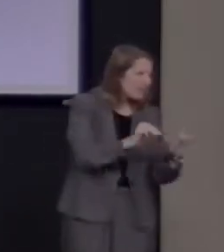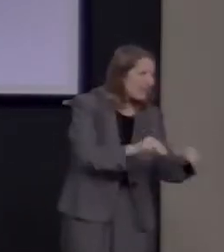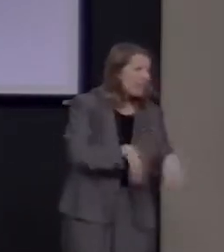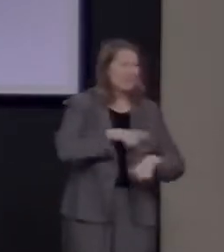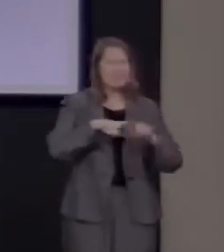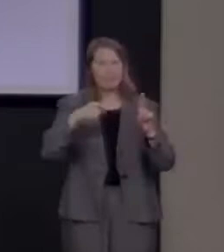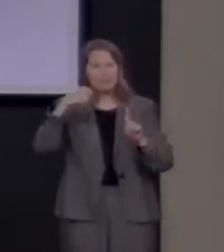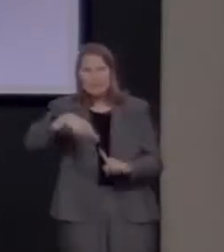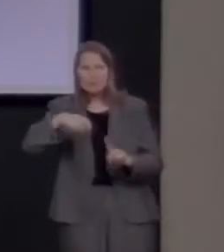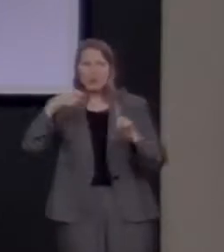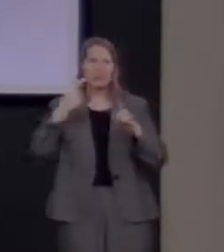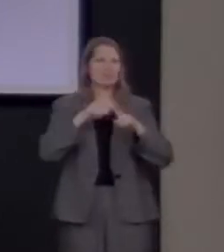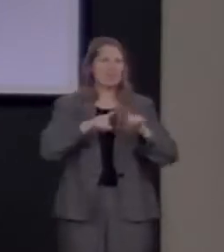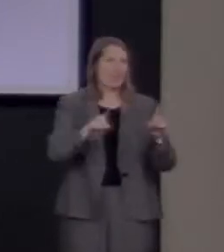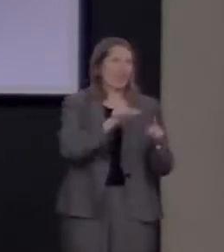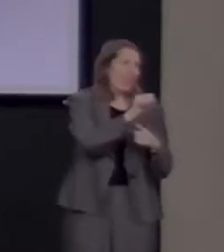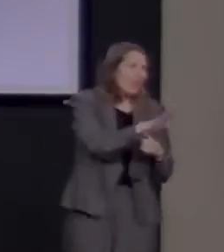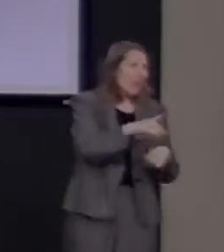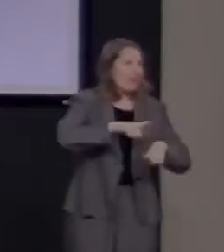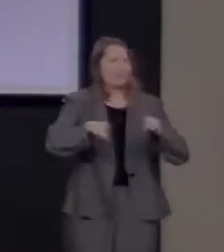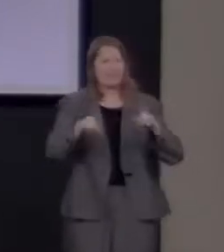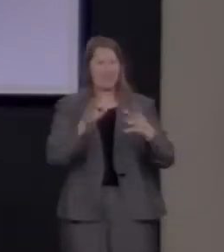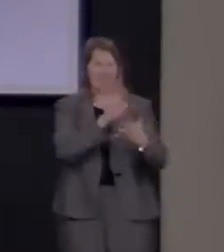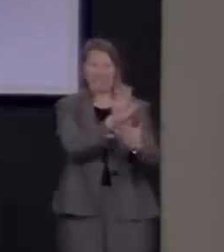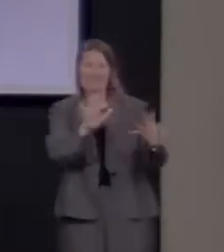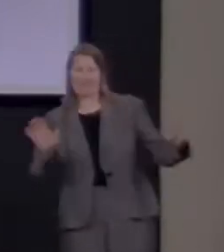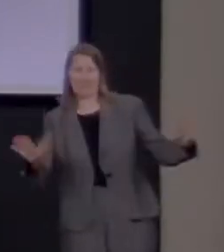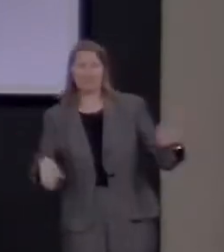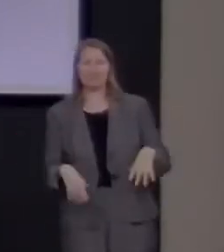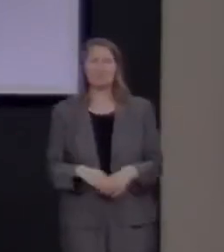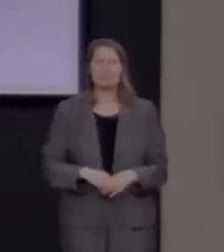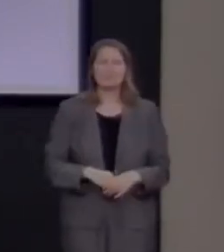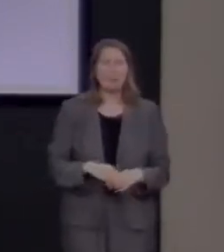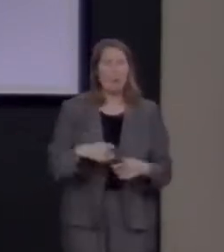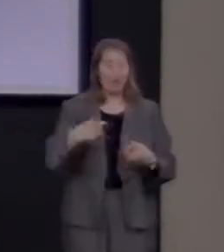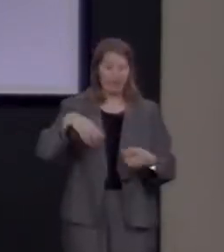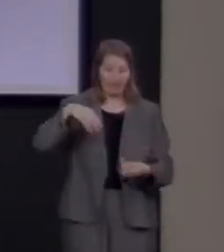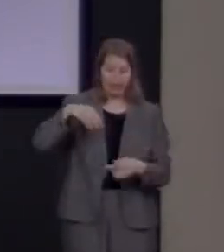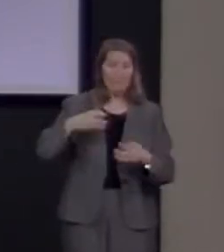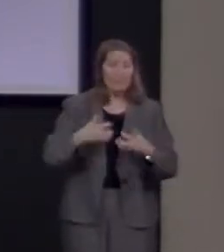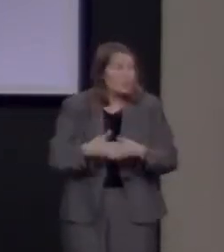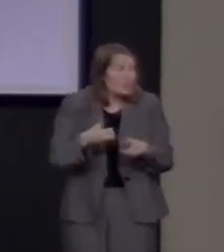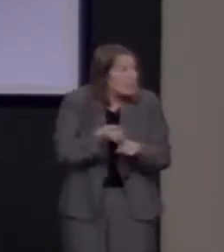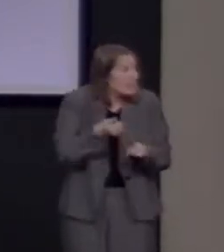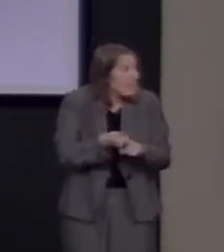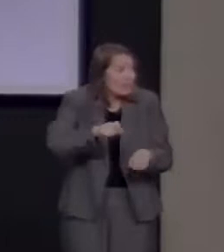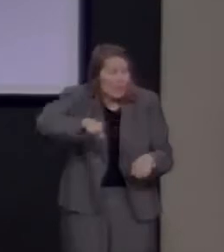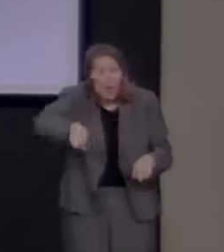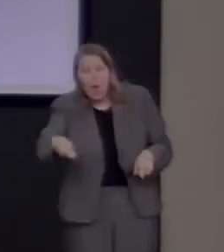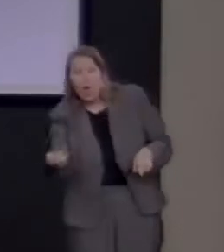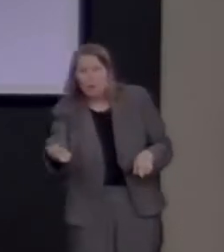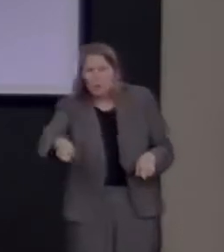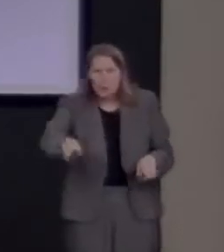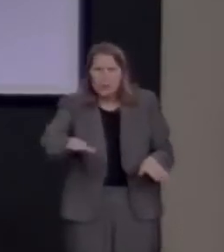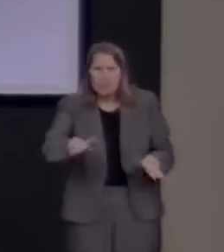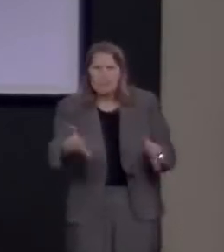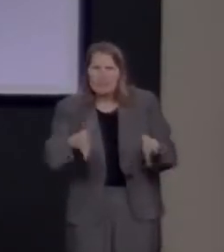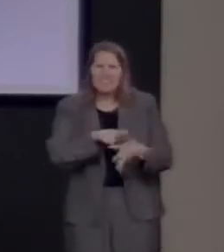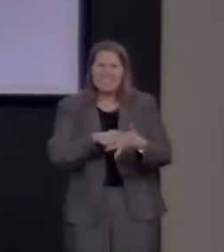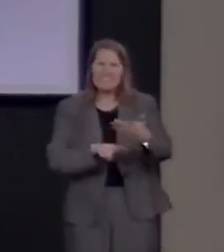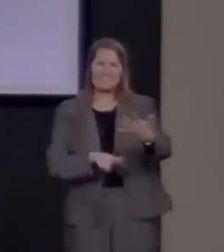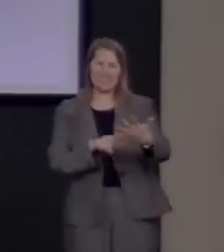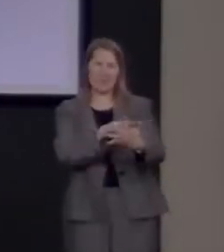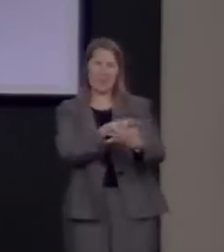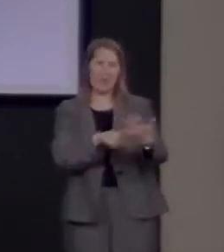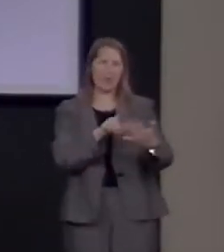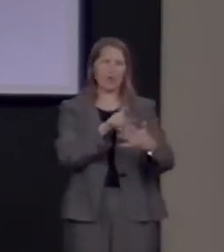different laboratories using different strength of the magnet and so forth, to really see whether what is the signal and what